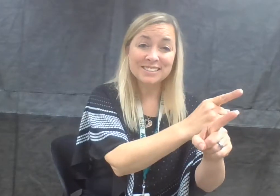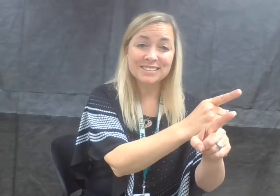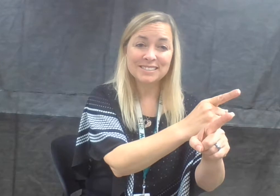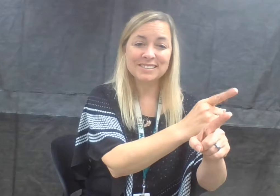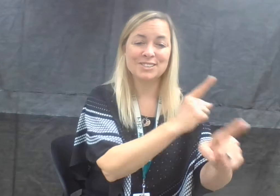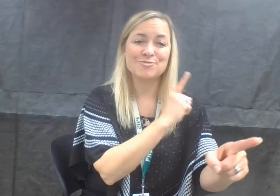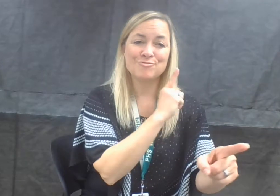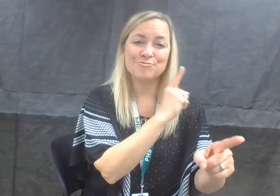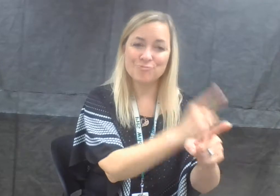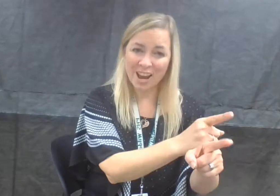They. They go.